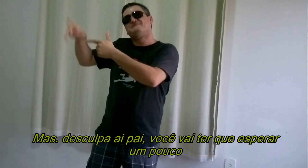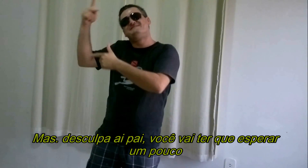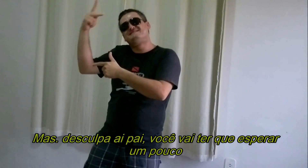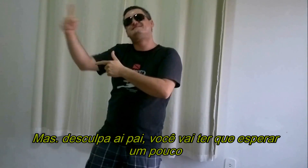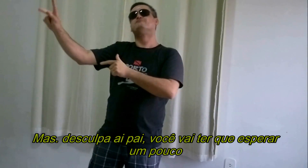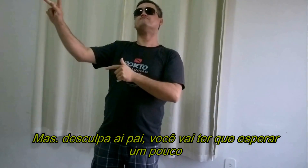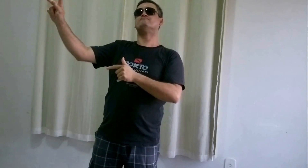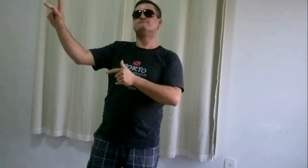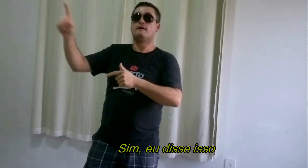wait. Oh.